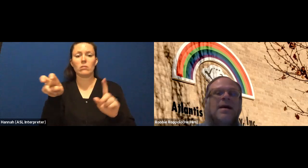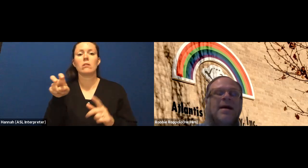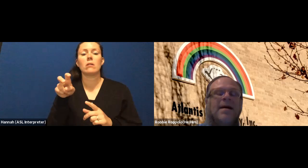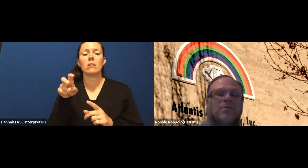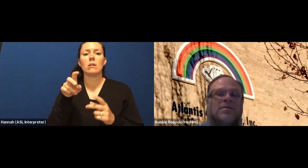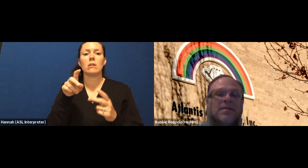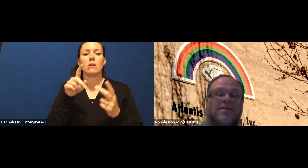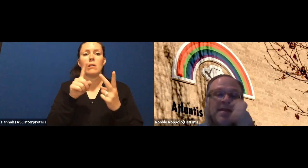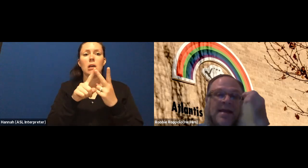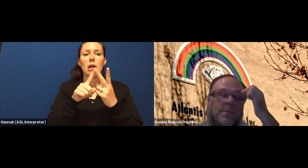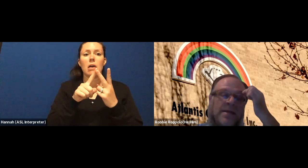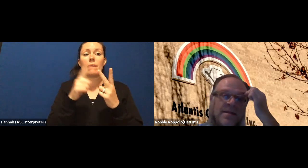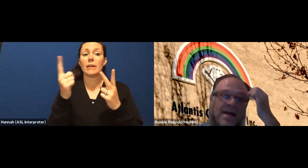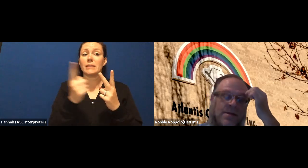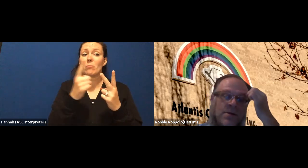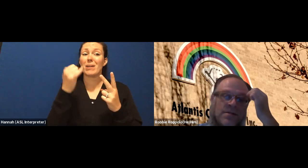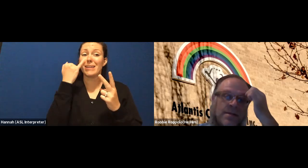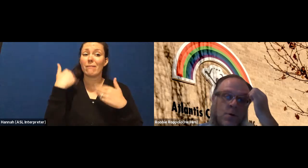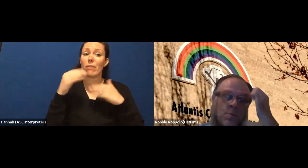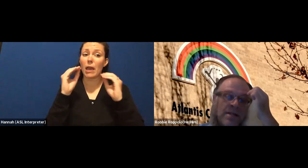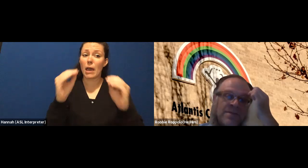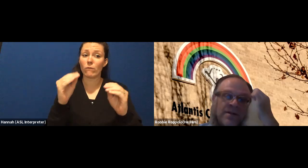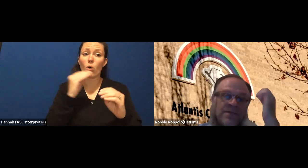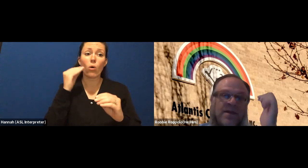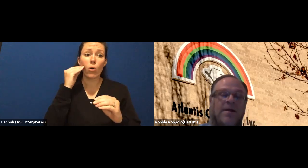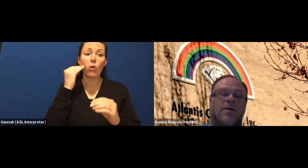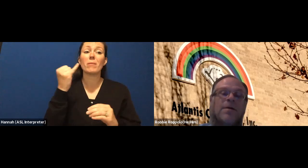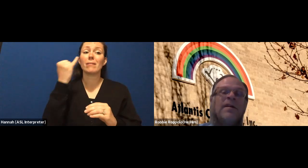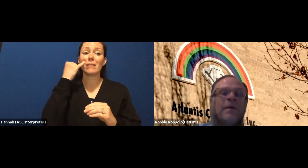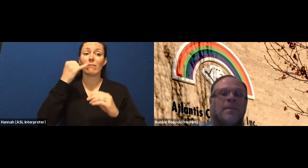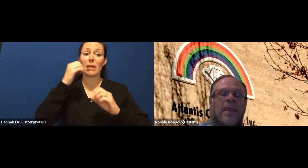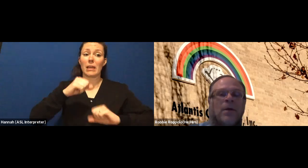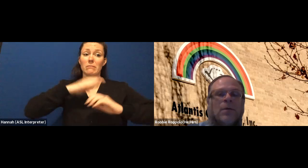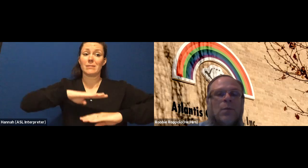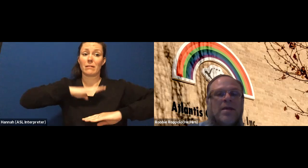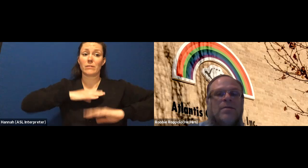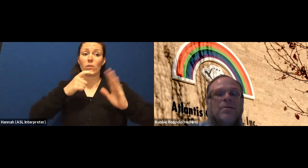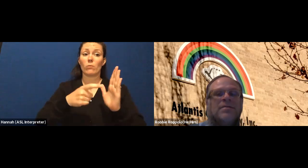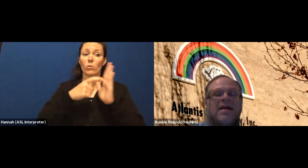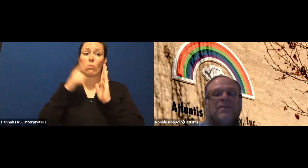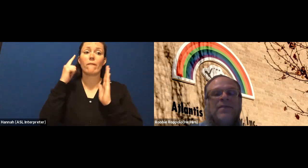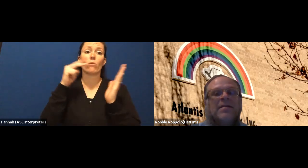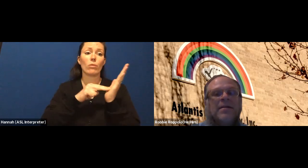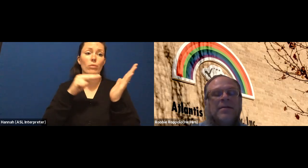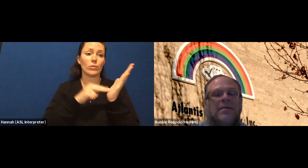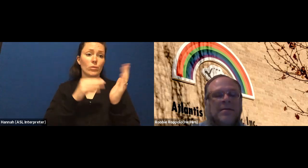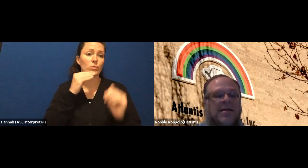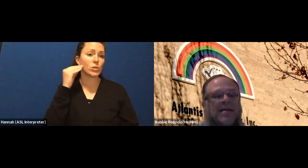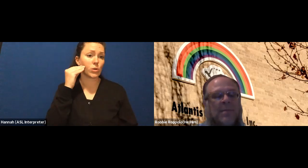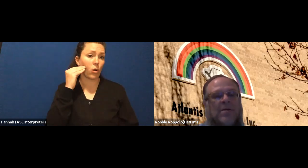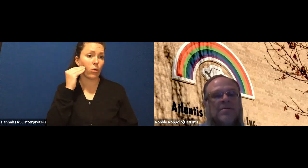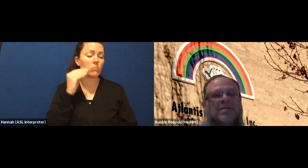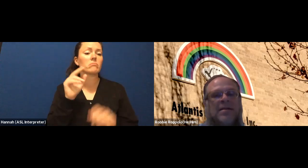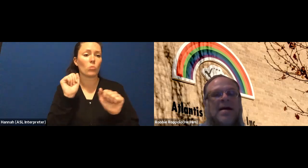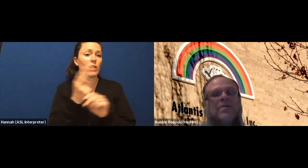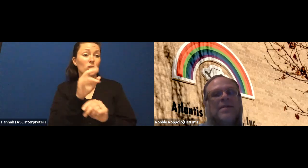is unhoused, if they meet that nursing home level of care, we can use that funding to